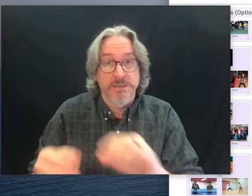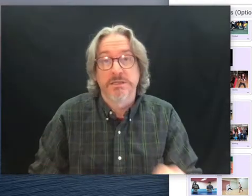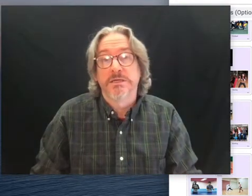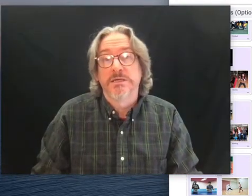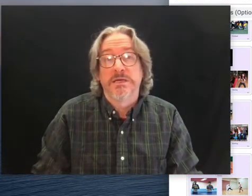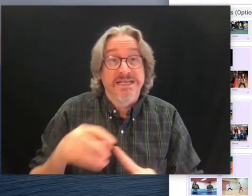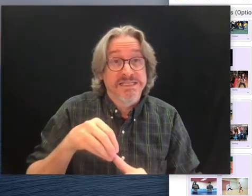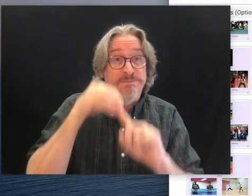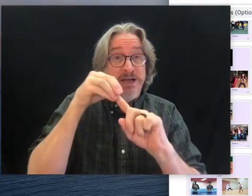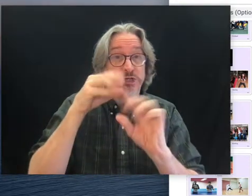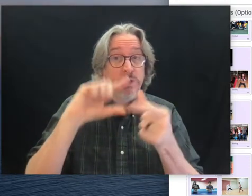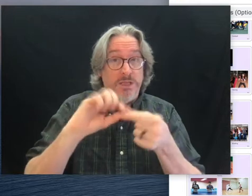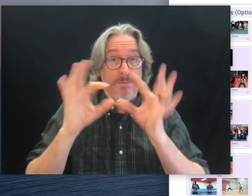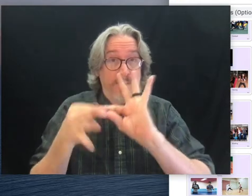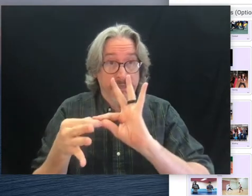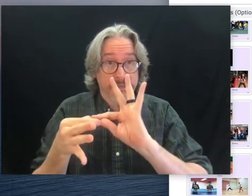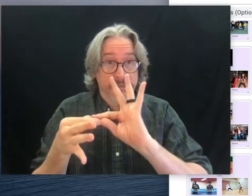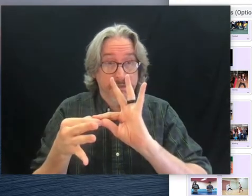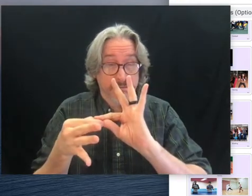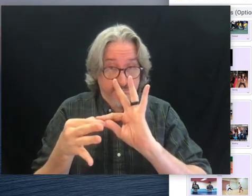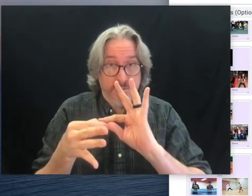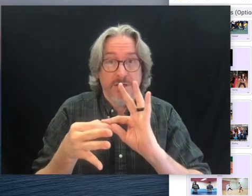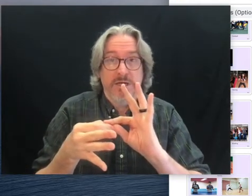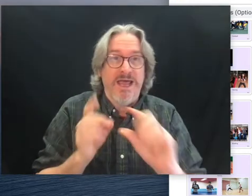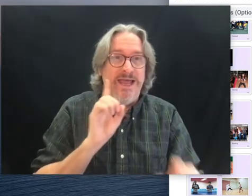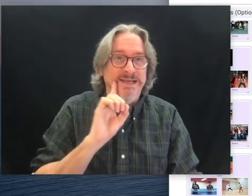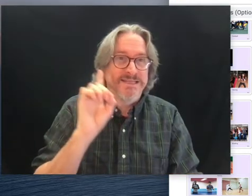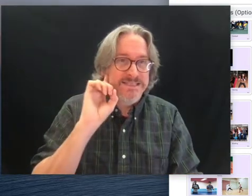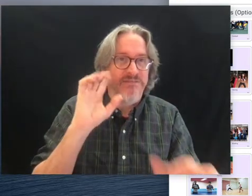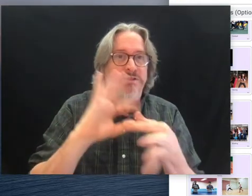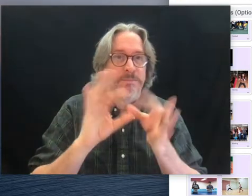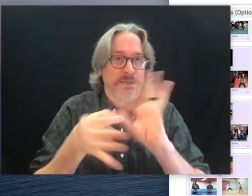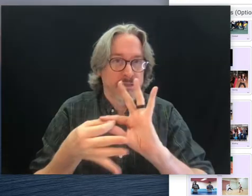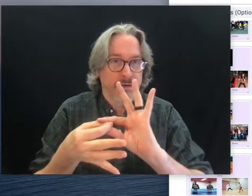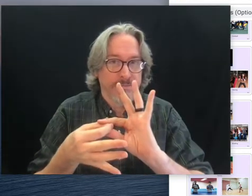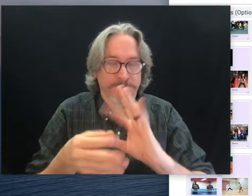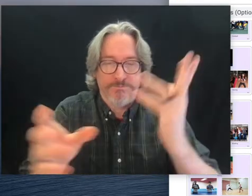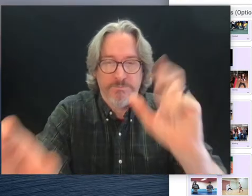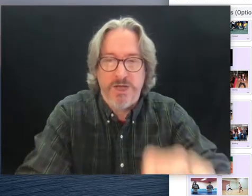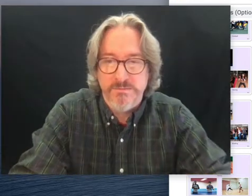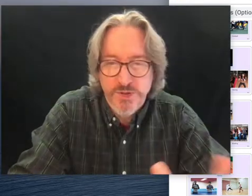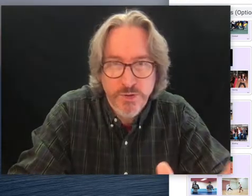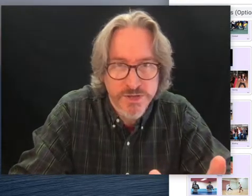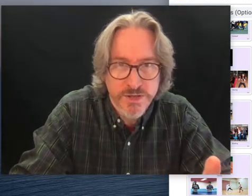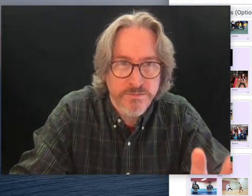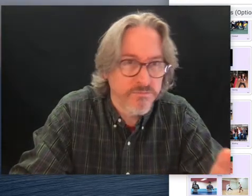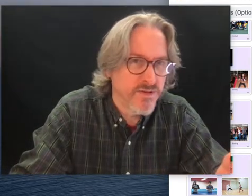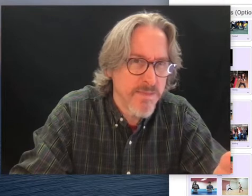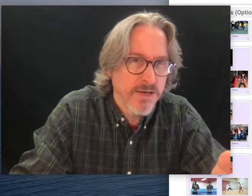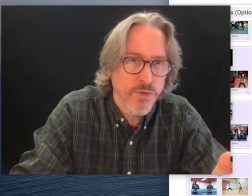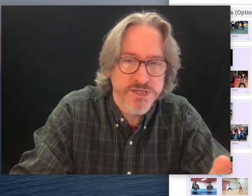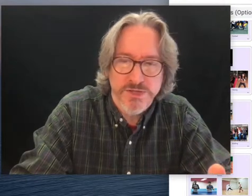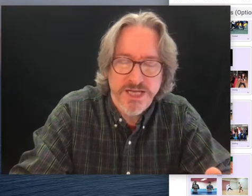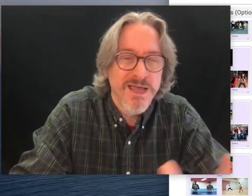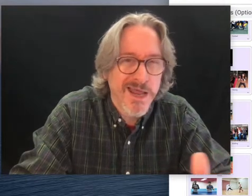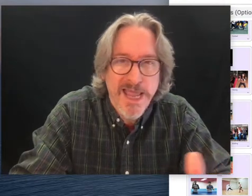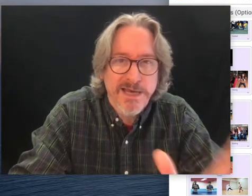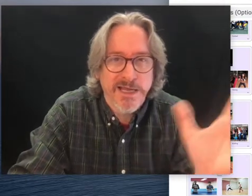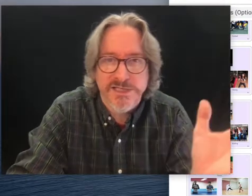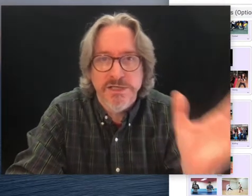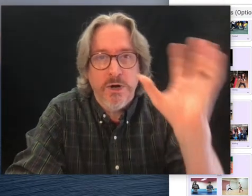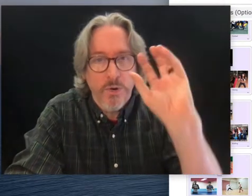Paralympics, Special Olympics, and Deaflympics, right? Okay, so those are the main ones you'll see.